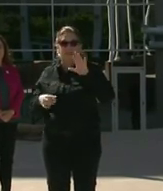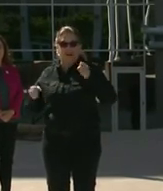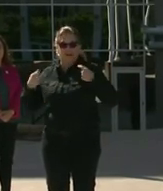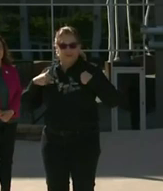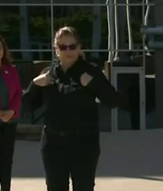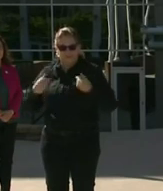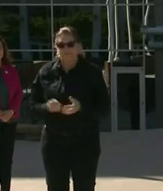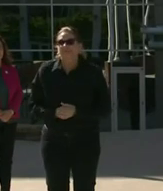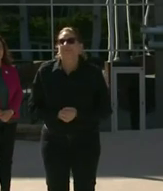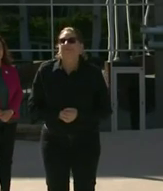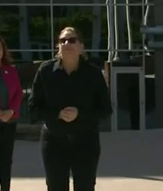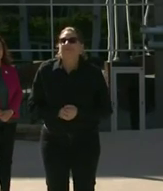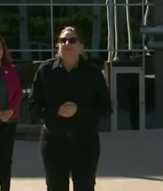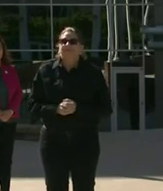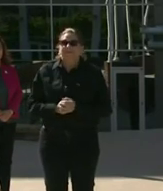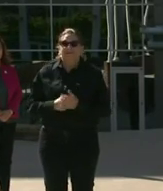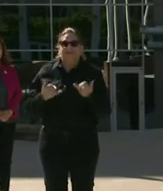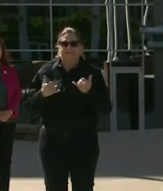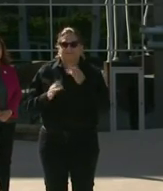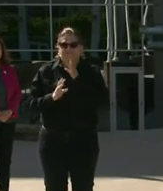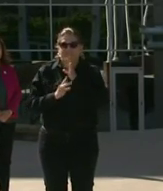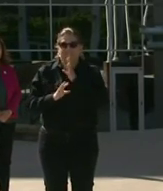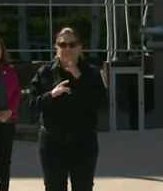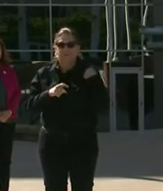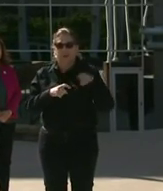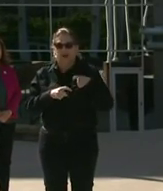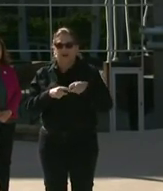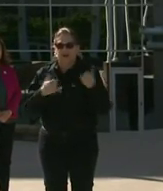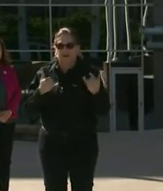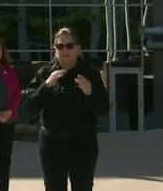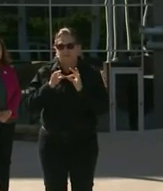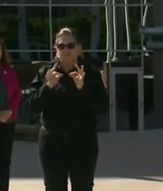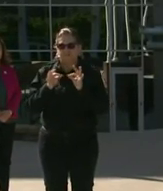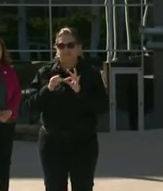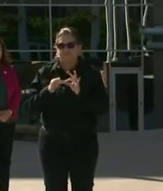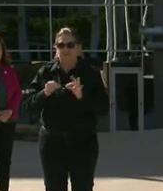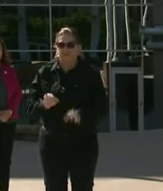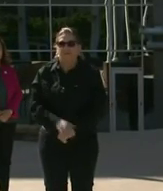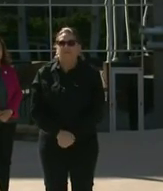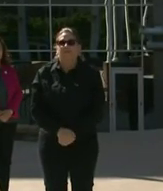Jackie Reyes, la Directora de la Oficina para Asuntos Latinos.